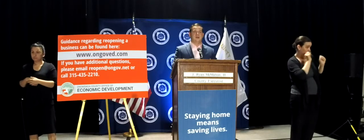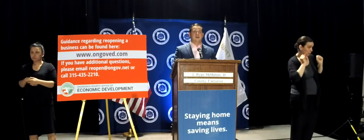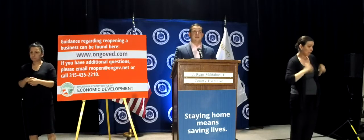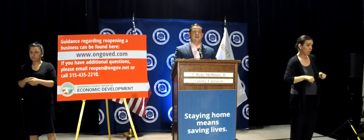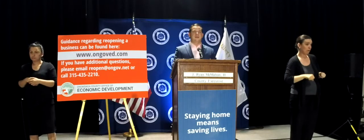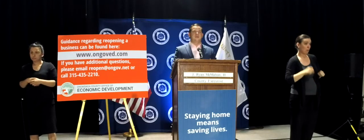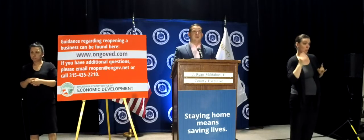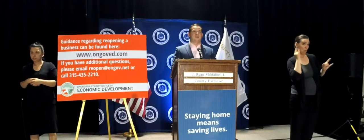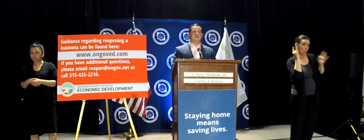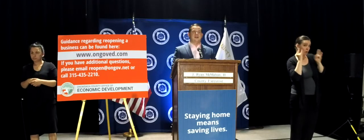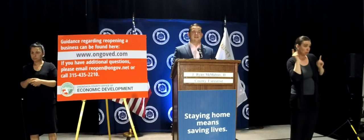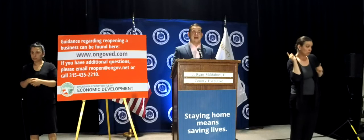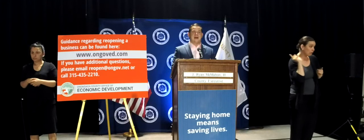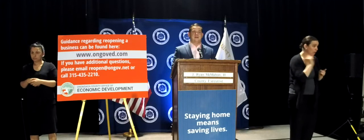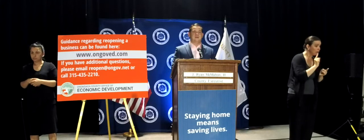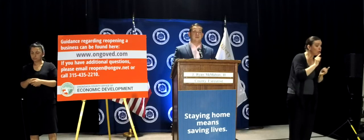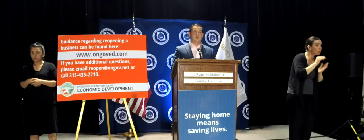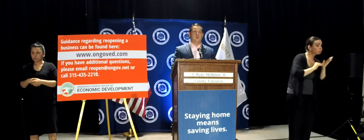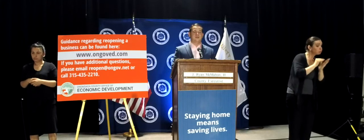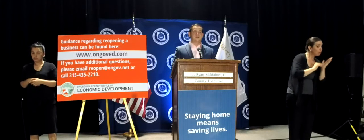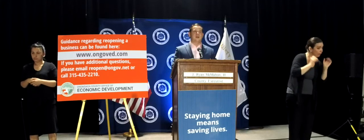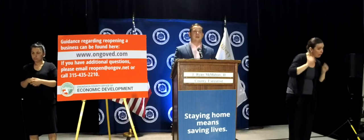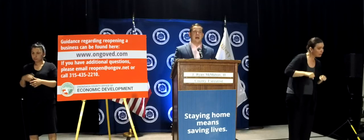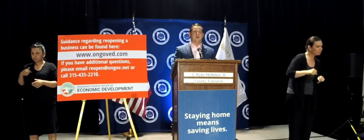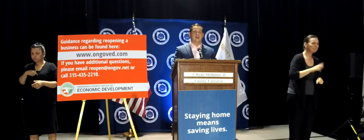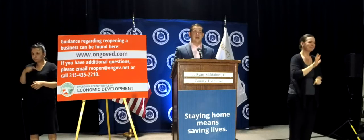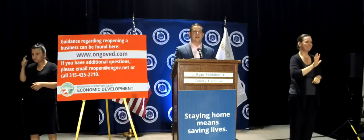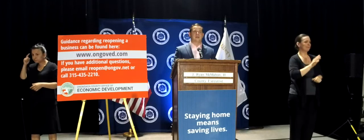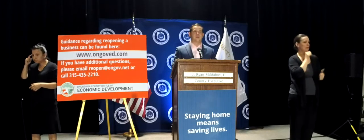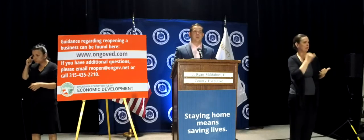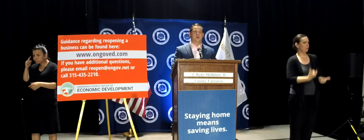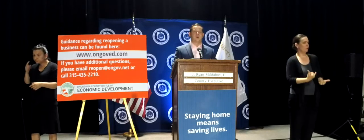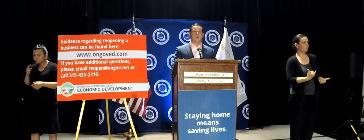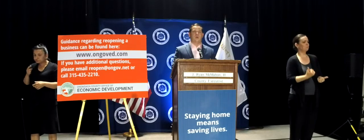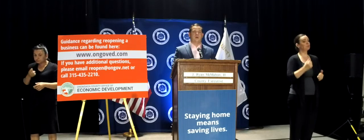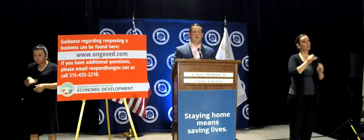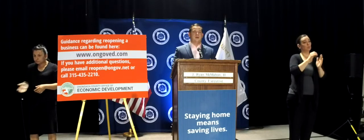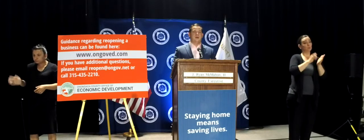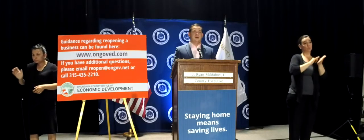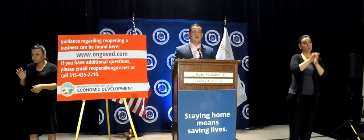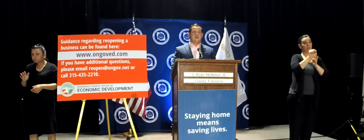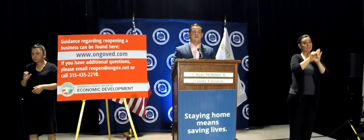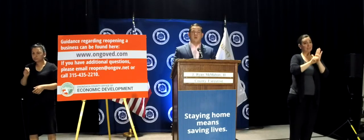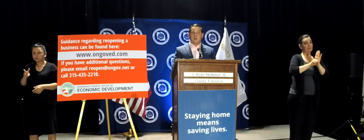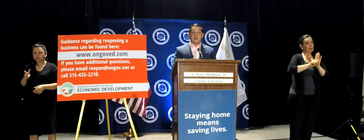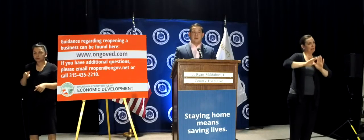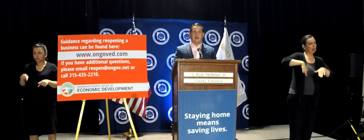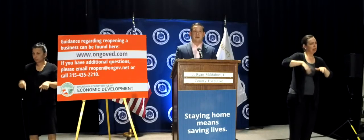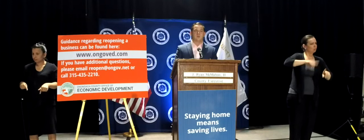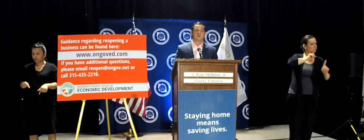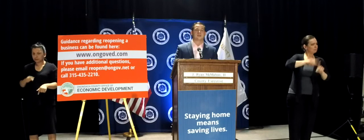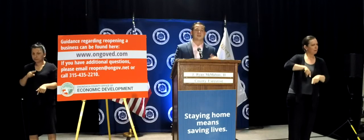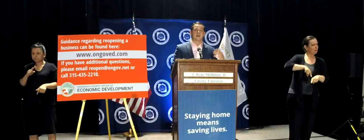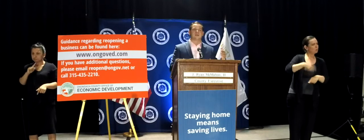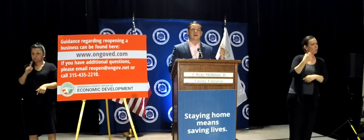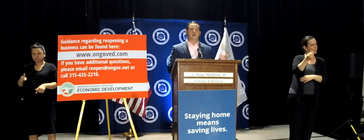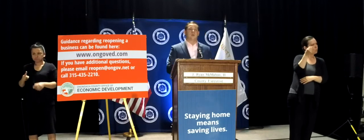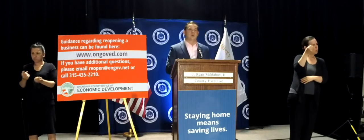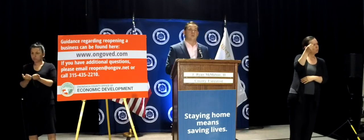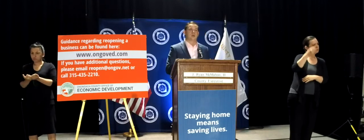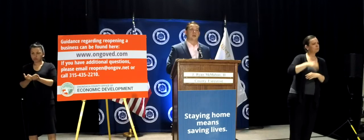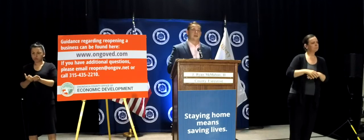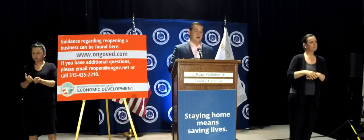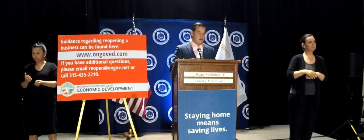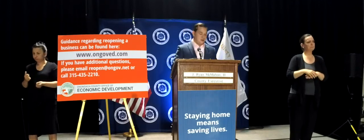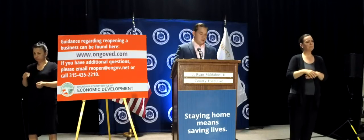3. The New York State has not told us they are allowing that at this point, or if they will allow that. Once they tell us that,